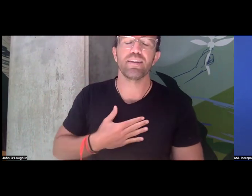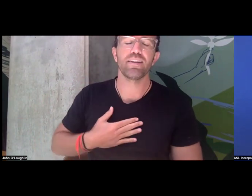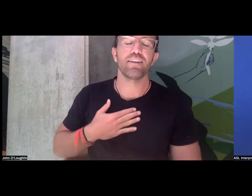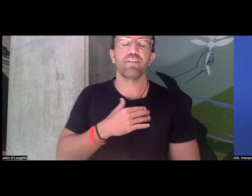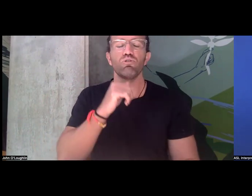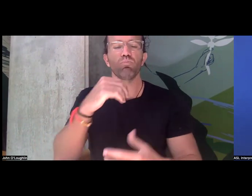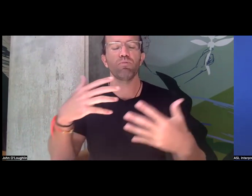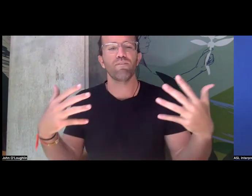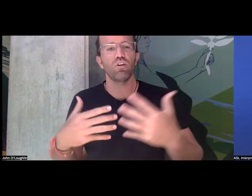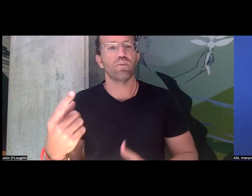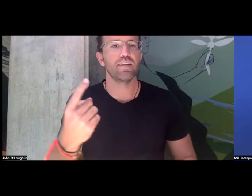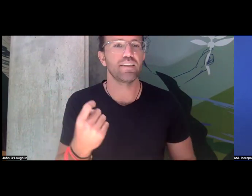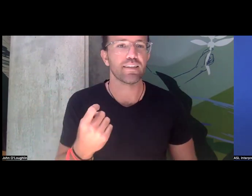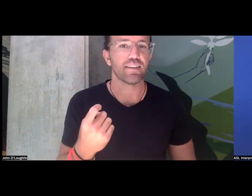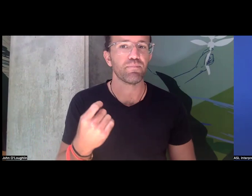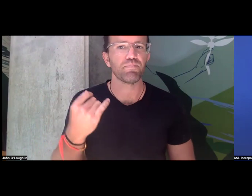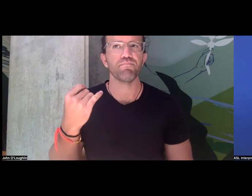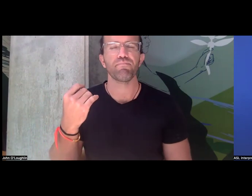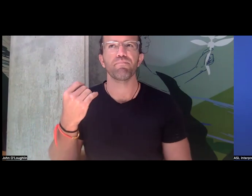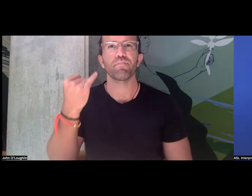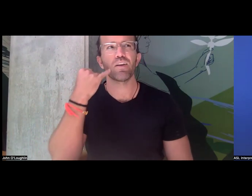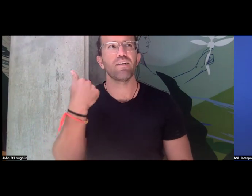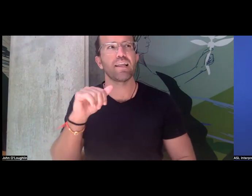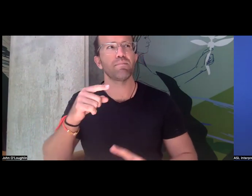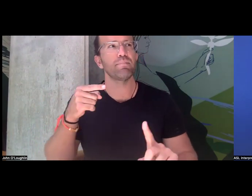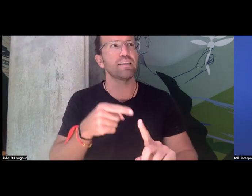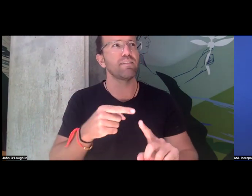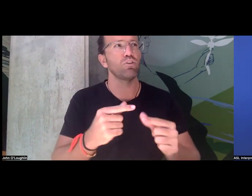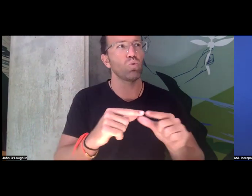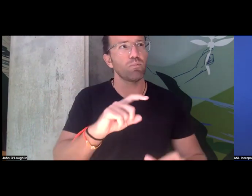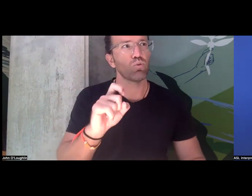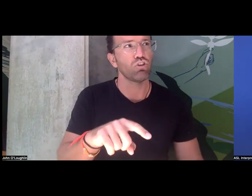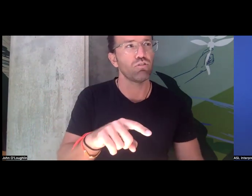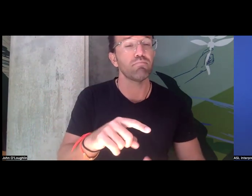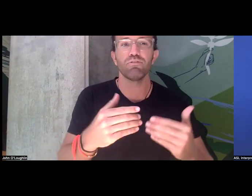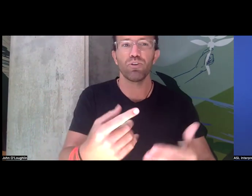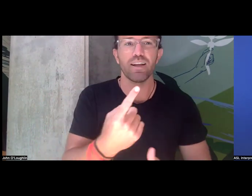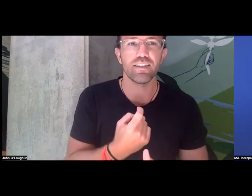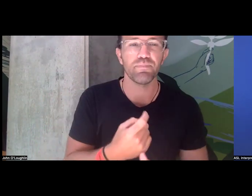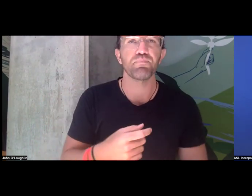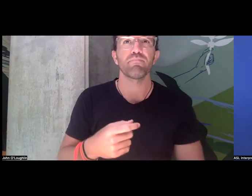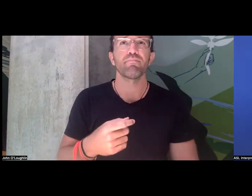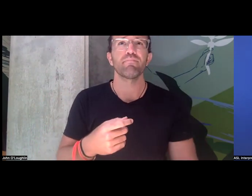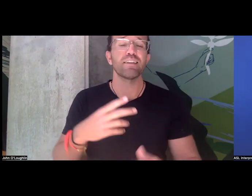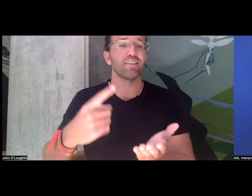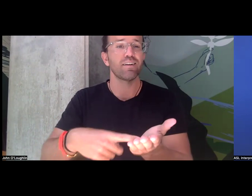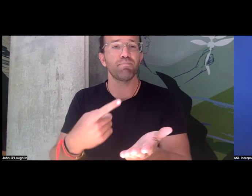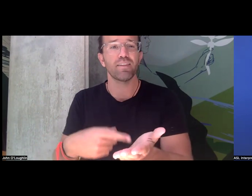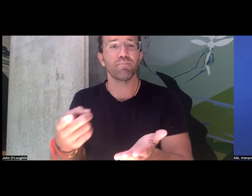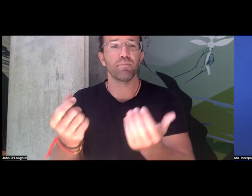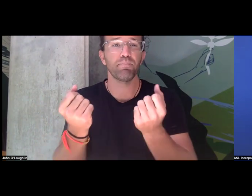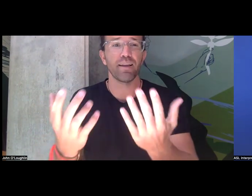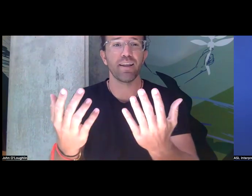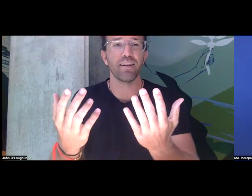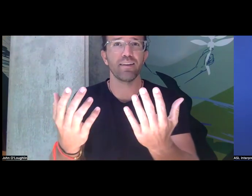So if you all have any questions, please don't hesitate to ask. If there are any specific grammar questions, feel free